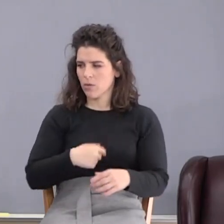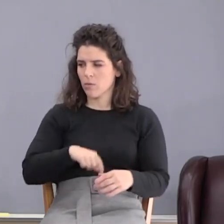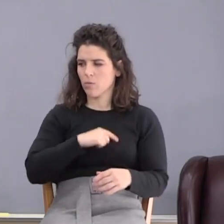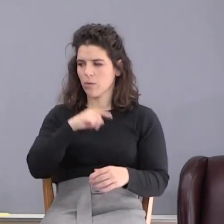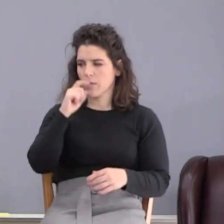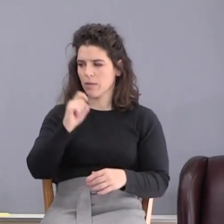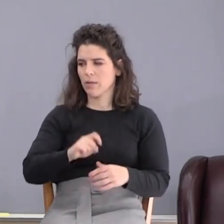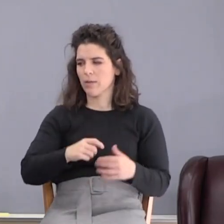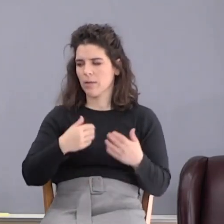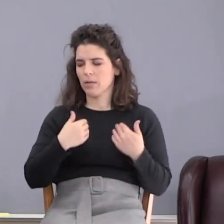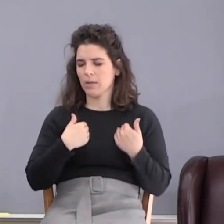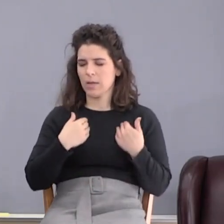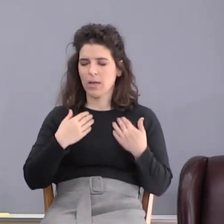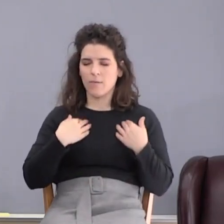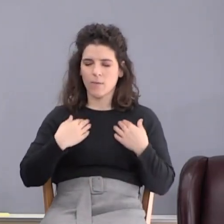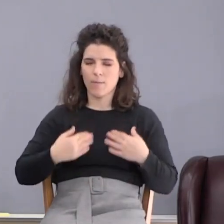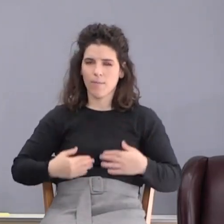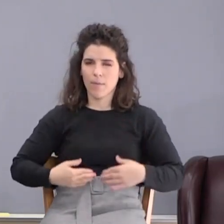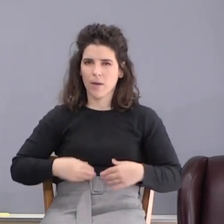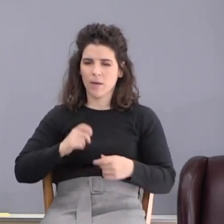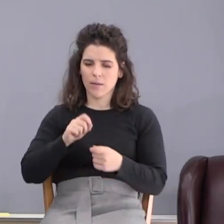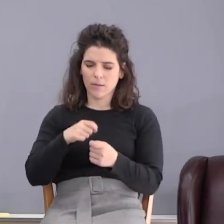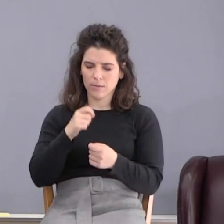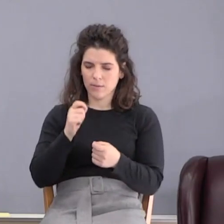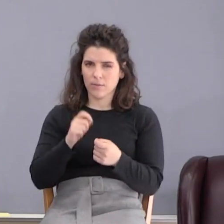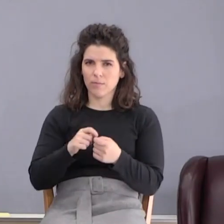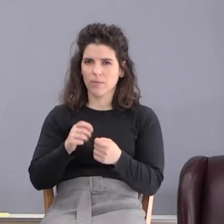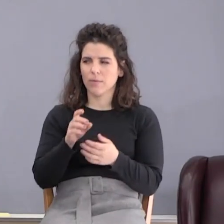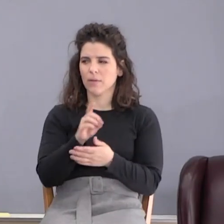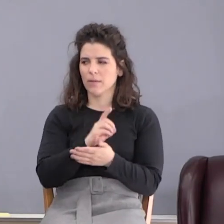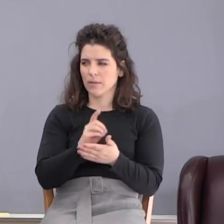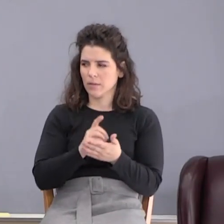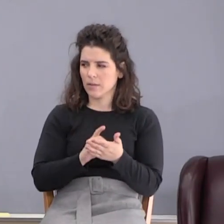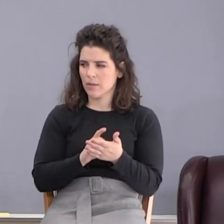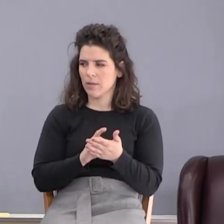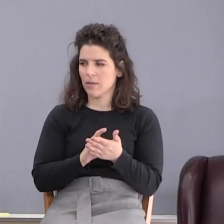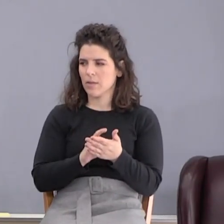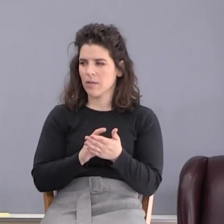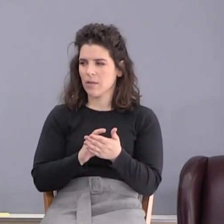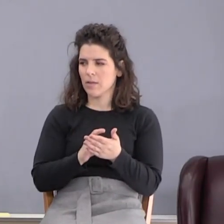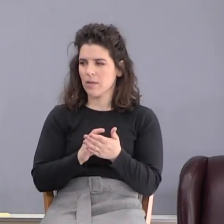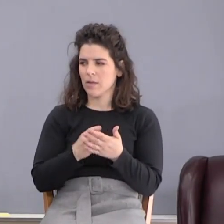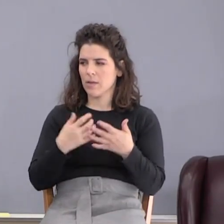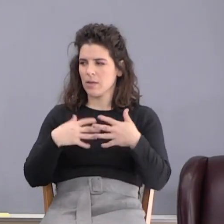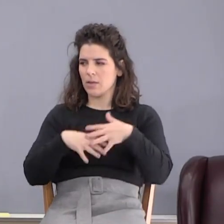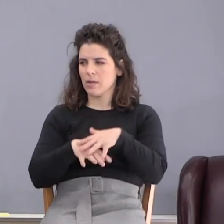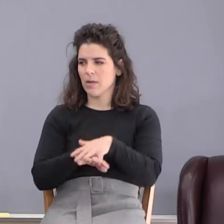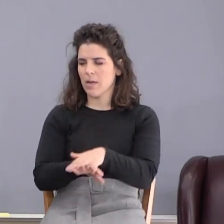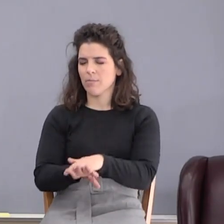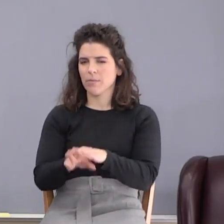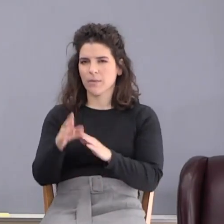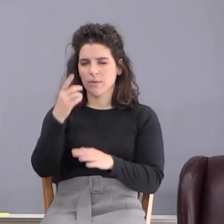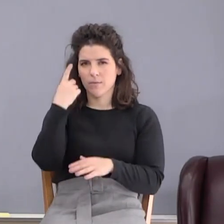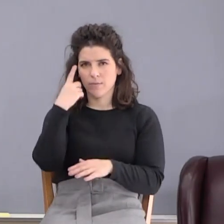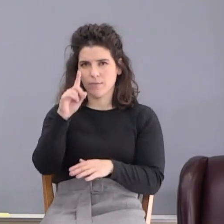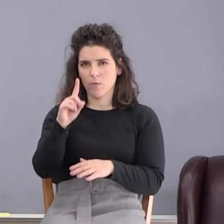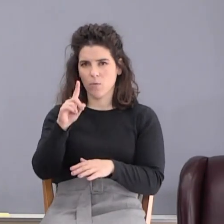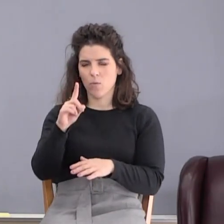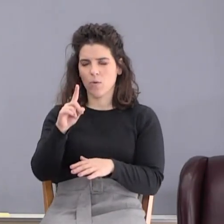to have a body that is specifically designed and adapted for that